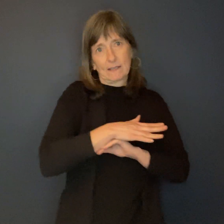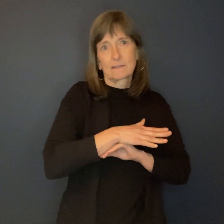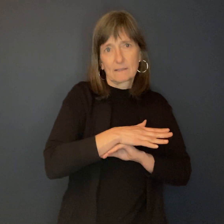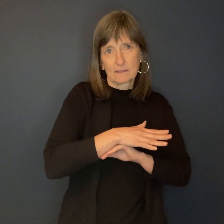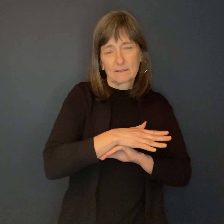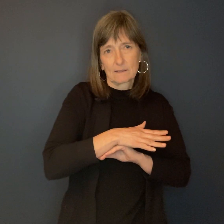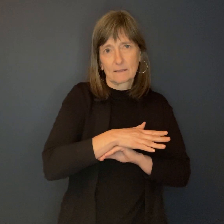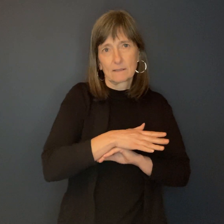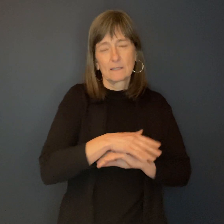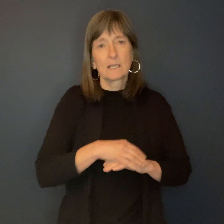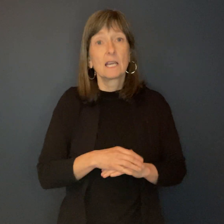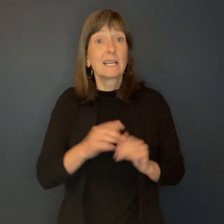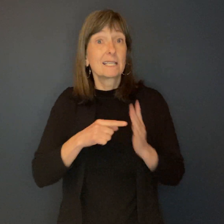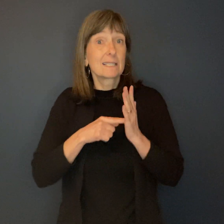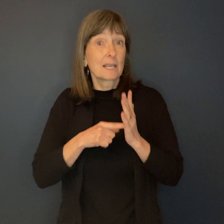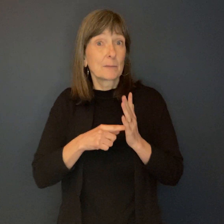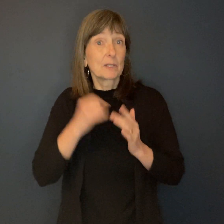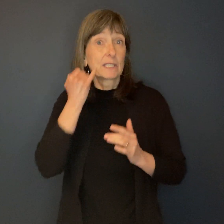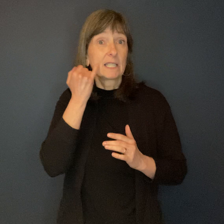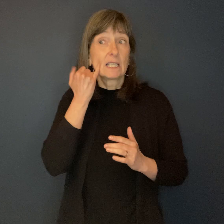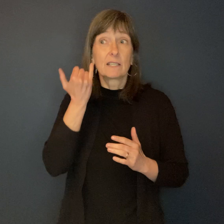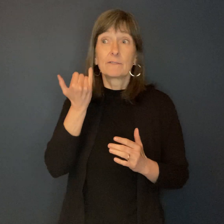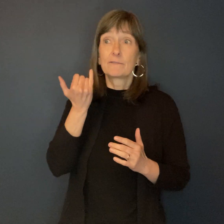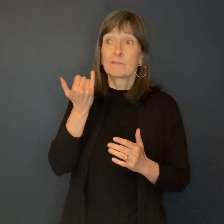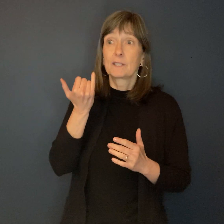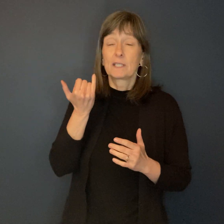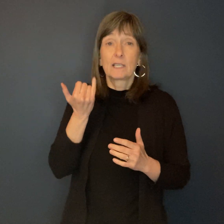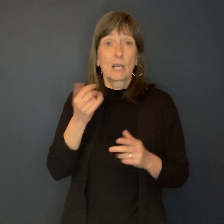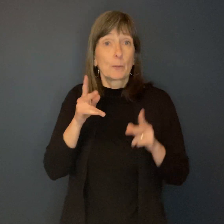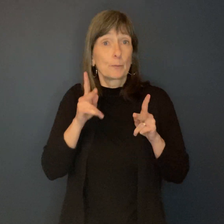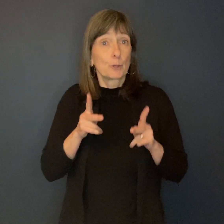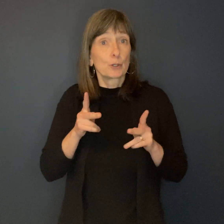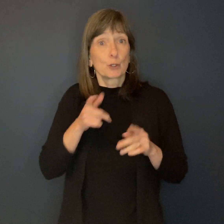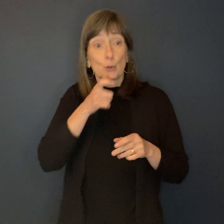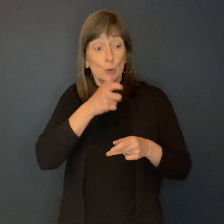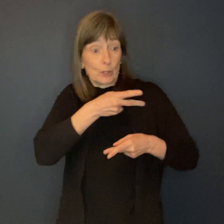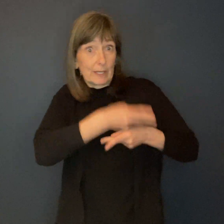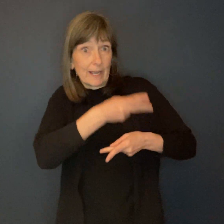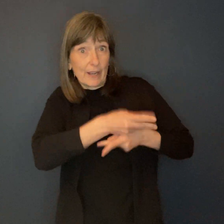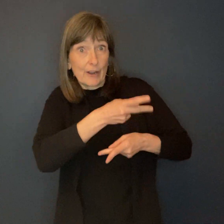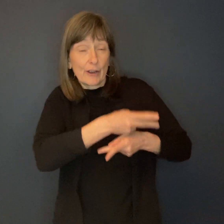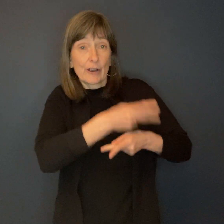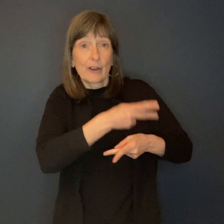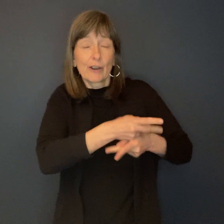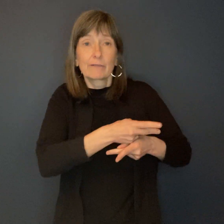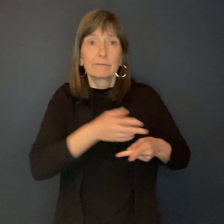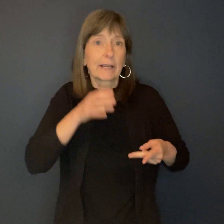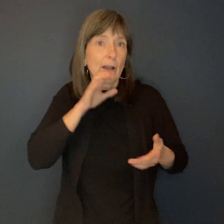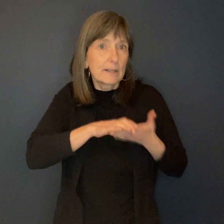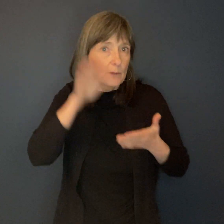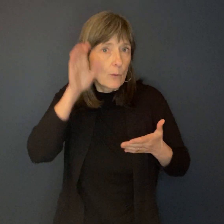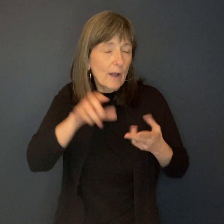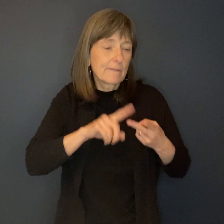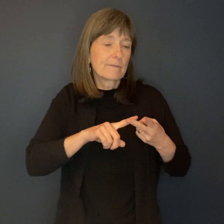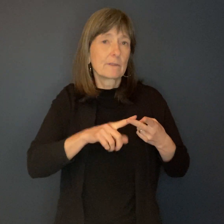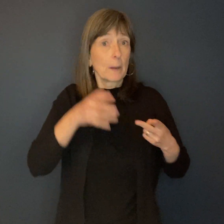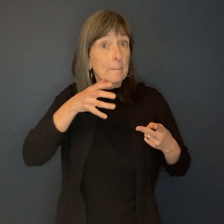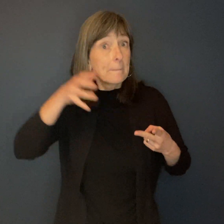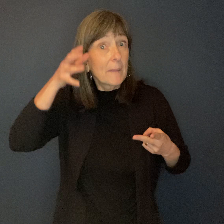Whether it be a spouse or a parent or whatever, that we're seeing more and more people start to bleed back